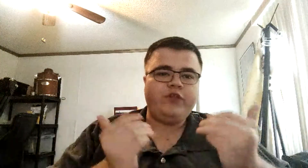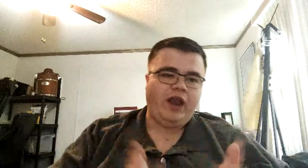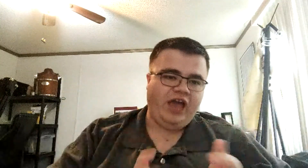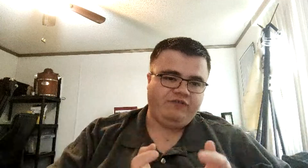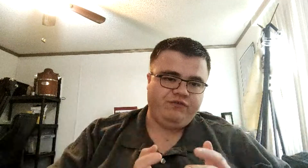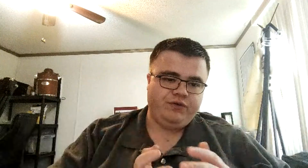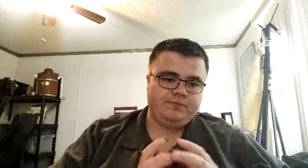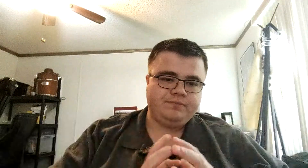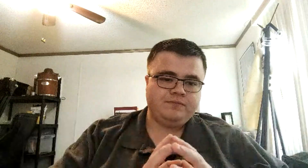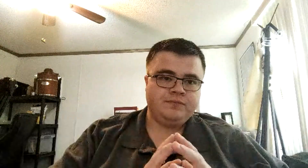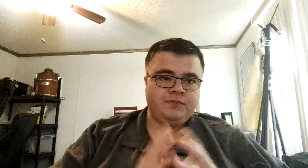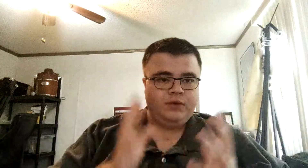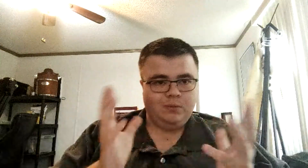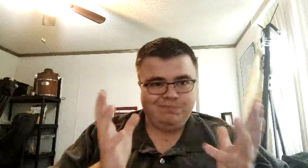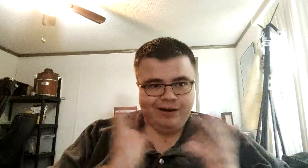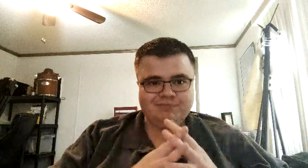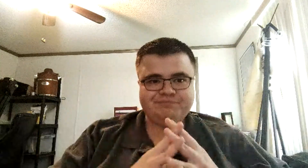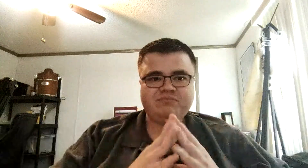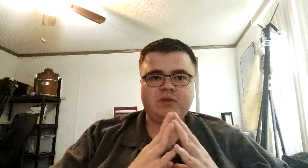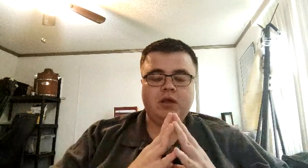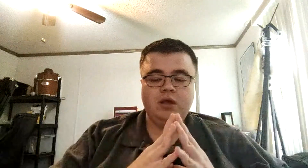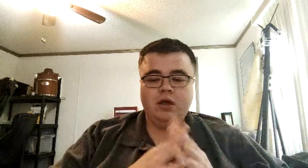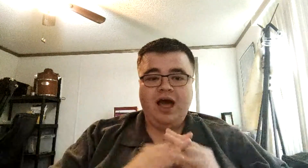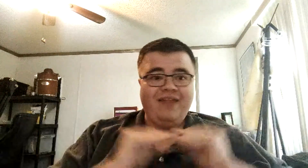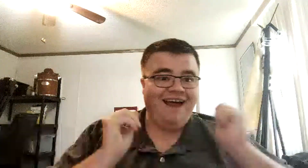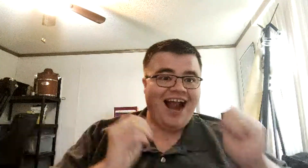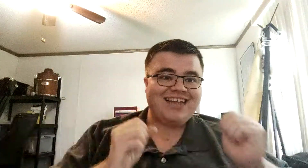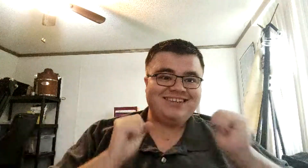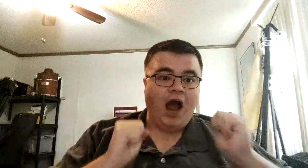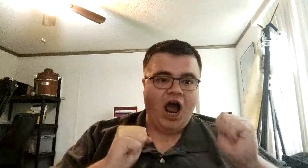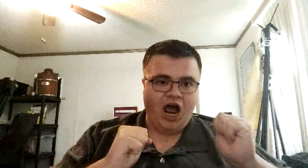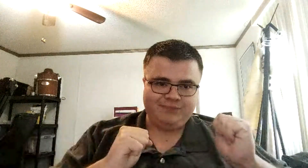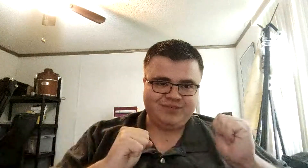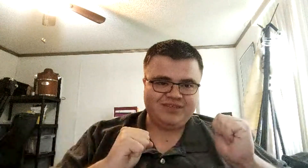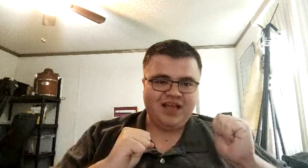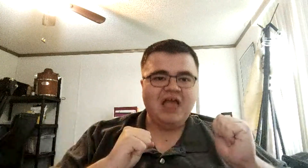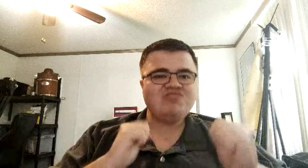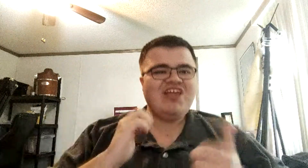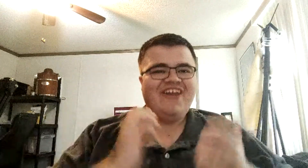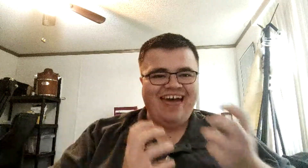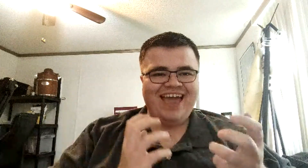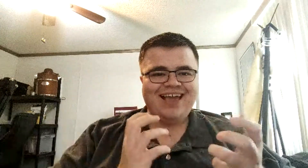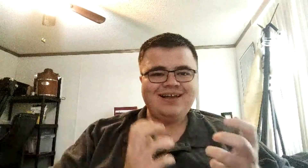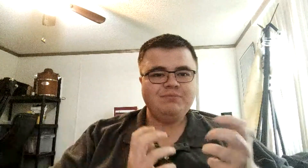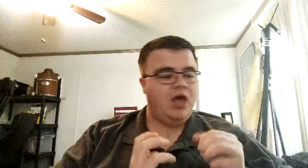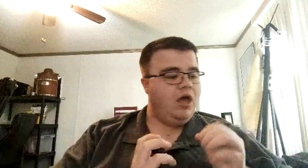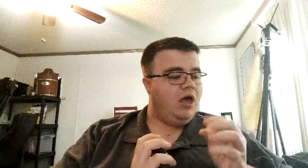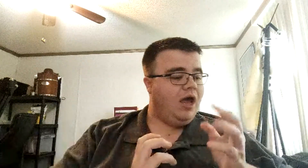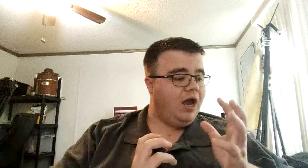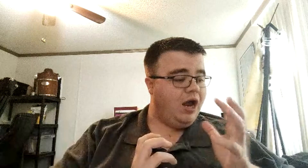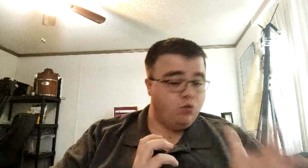life. But a lot of times that